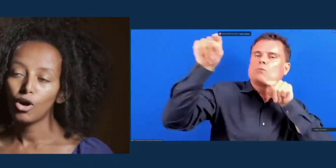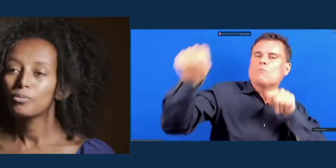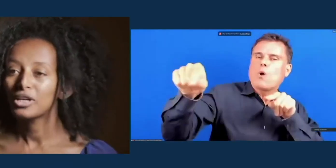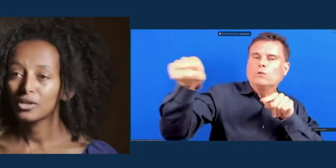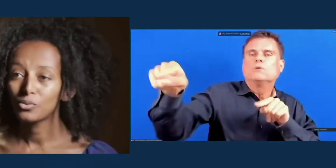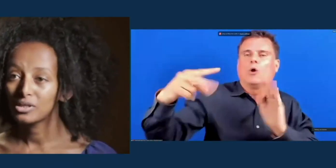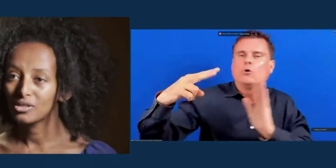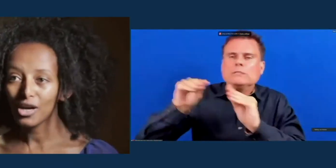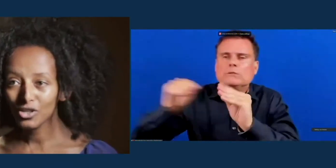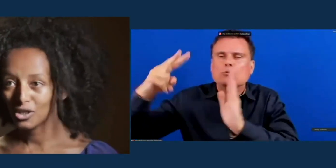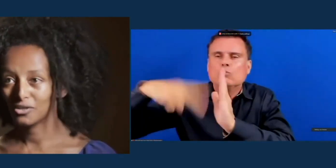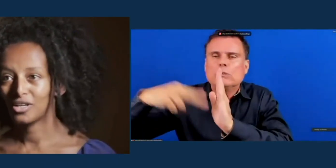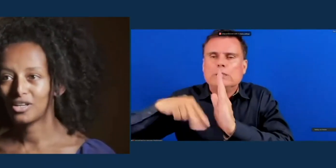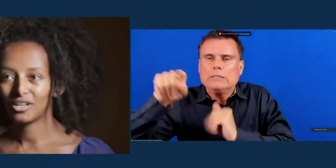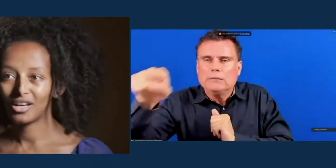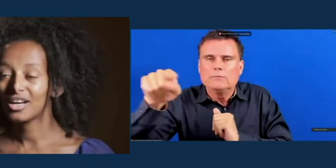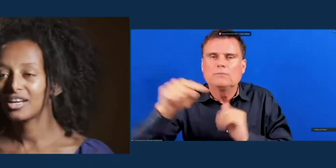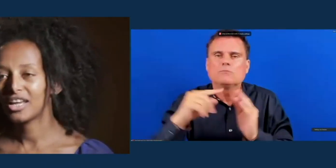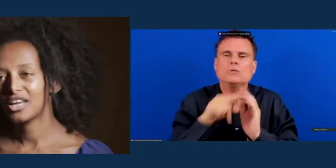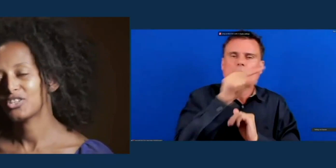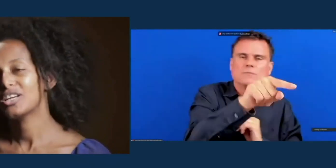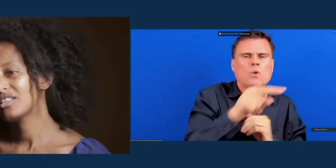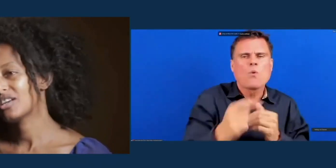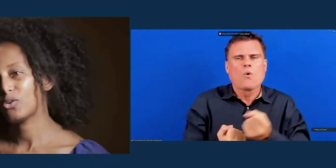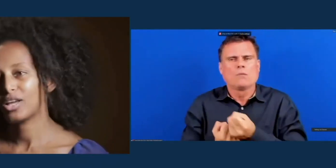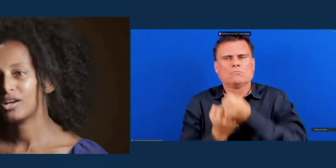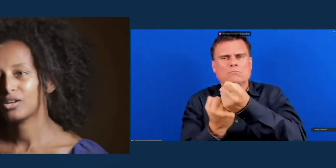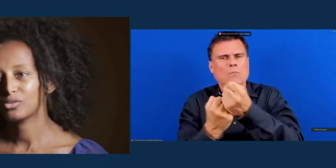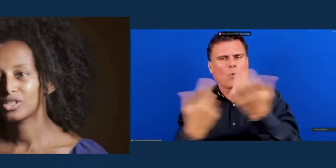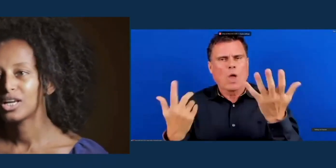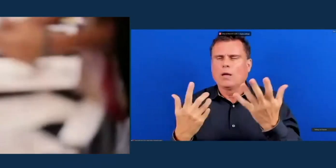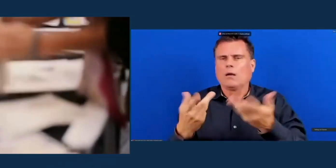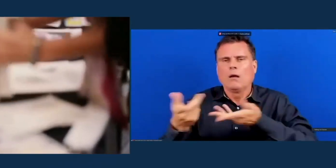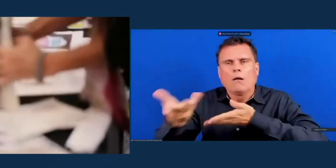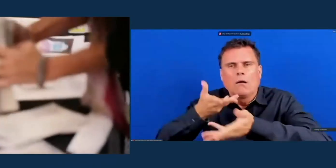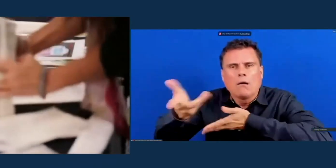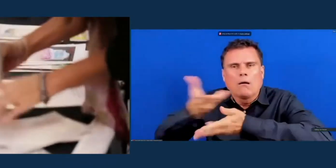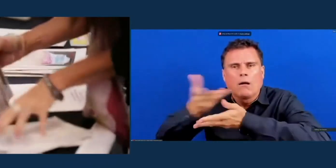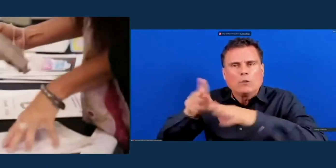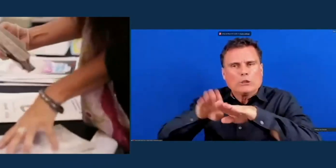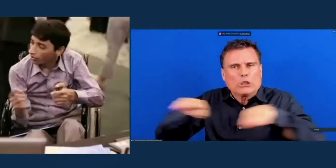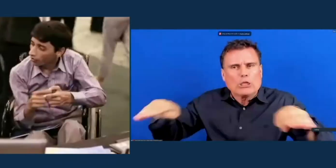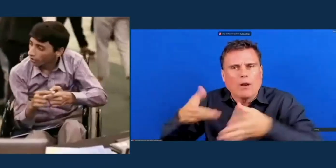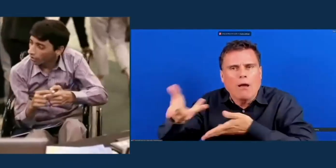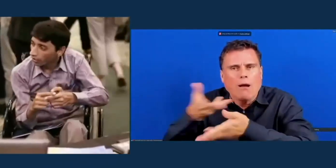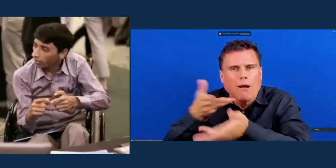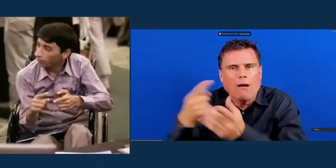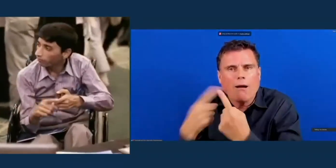to communicate with young children at an early age in their local language.